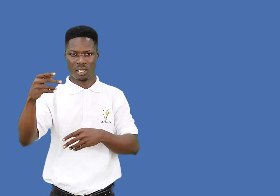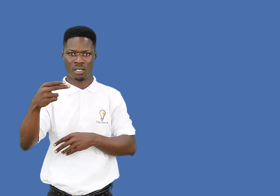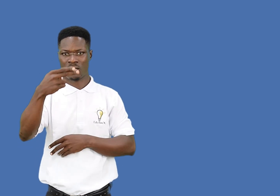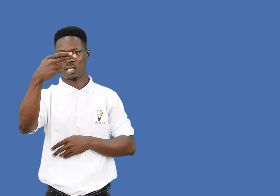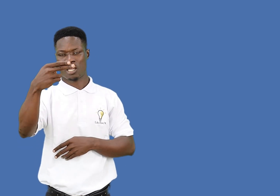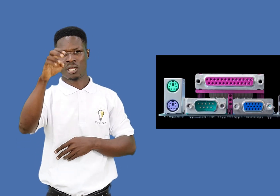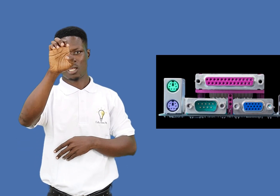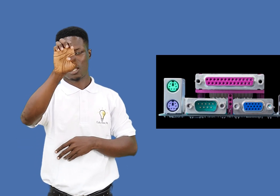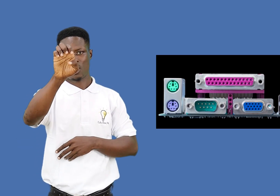We also have